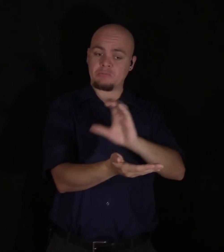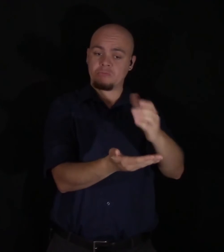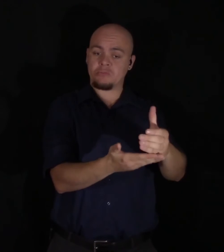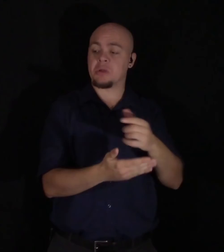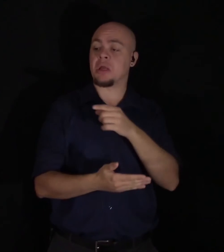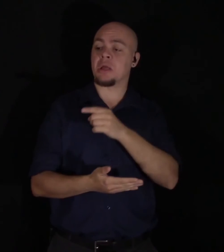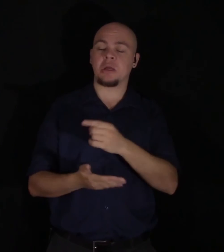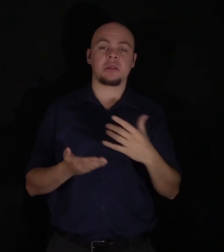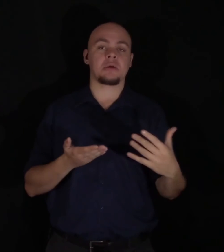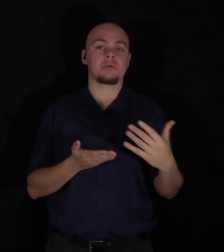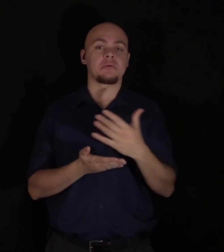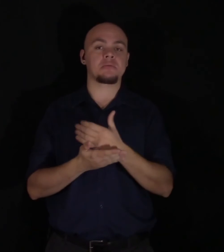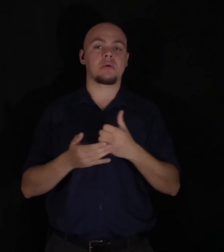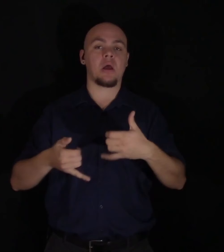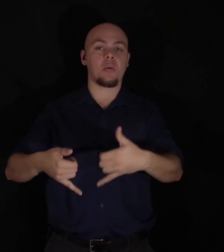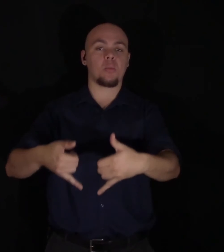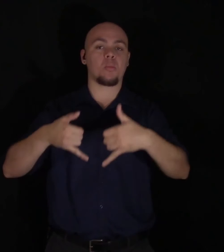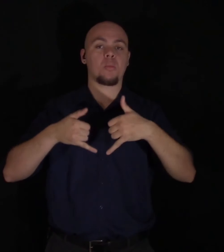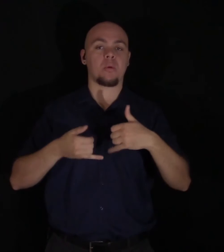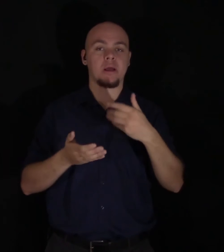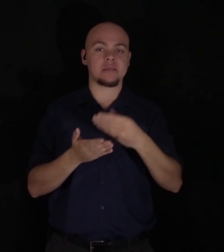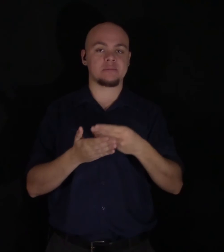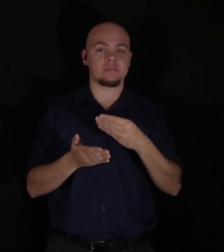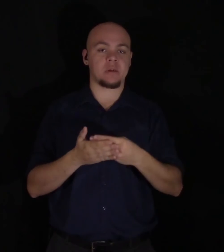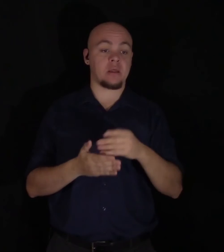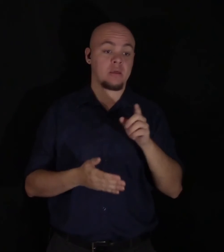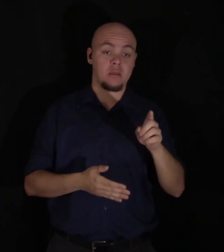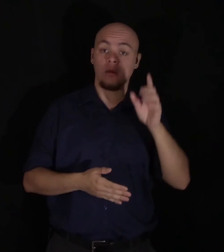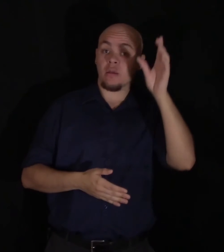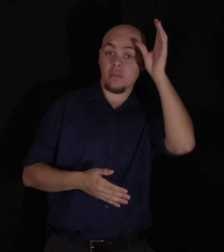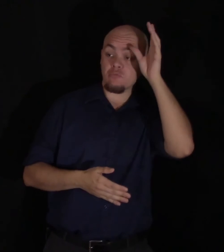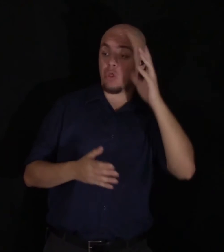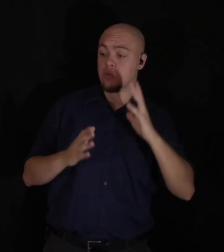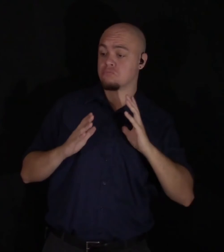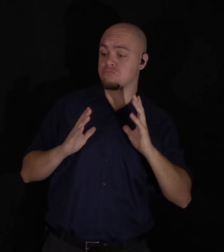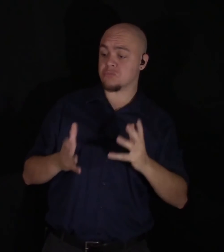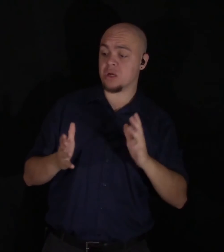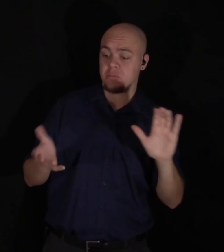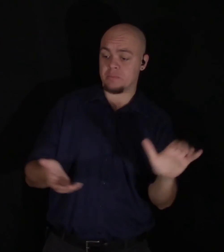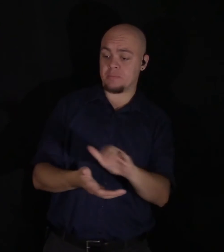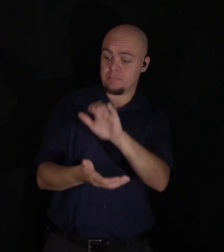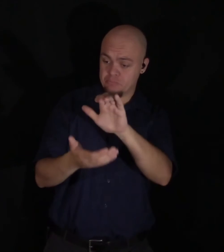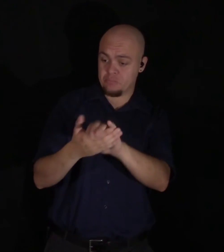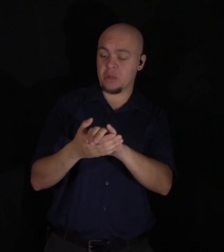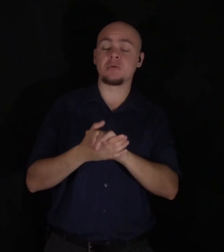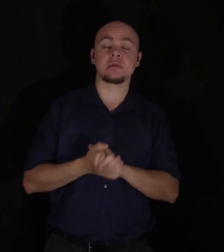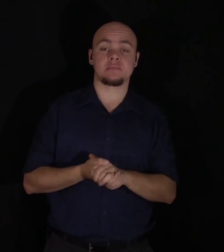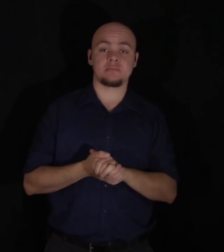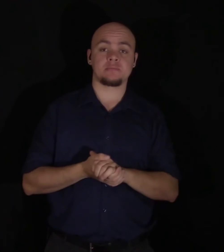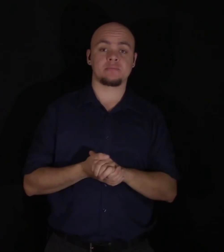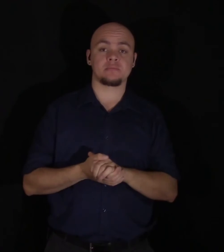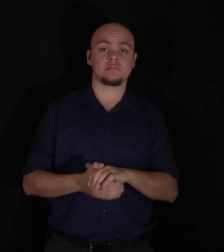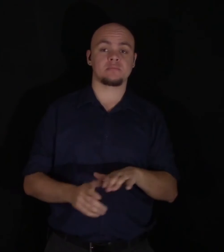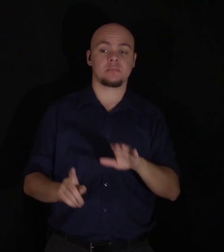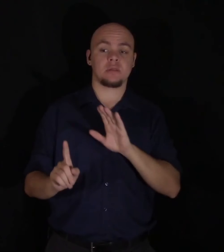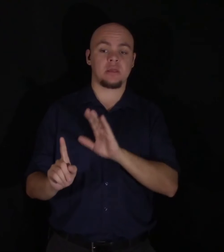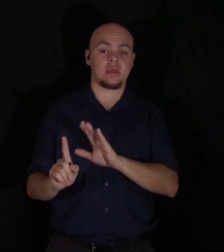of prize money, the father of the girl consented to the match. He saw his mistress once before the